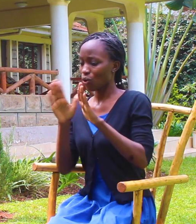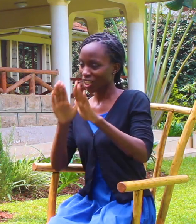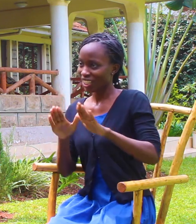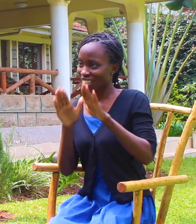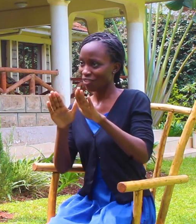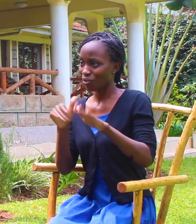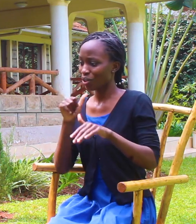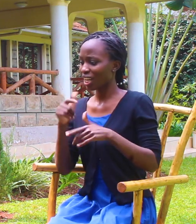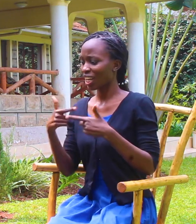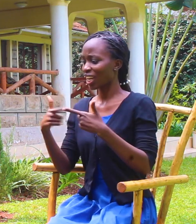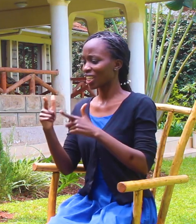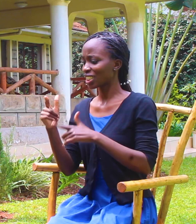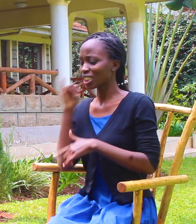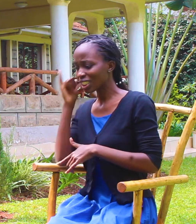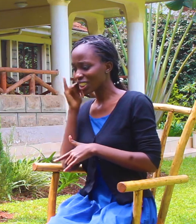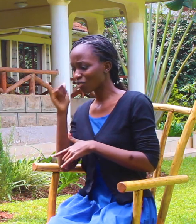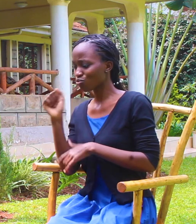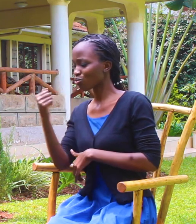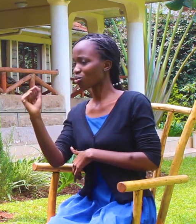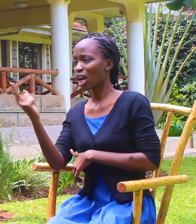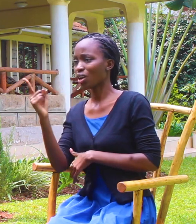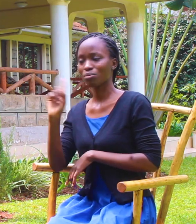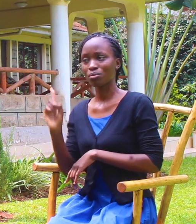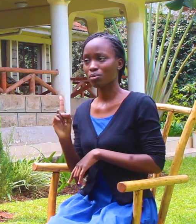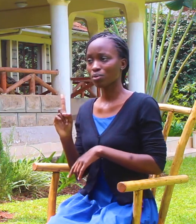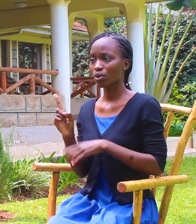her go alone. So the journey we started